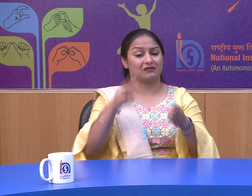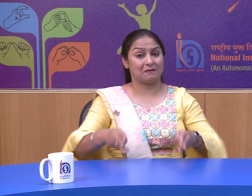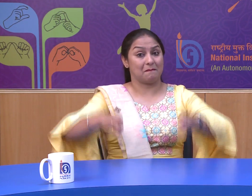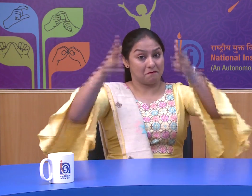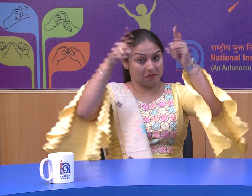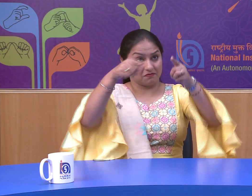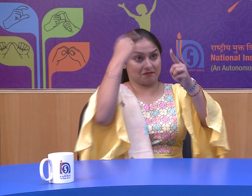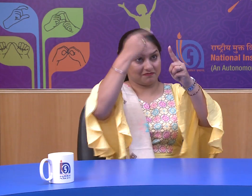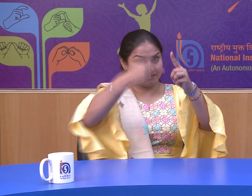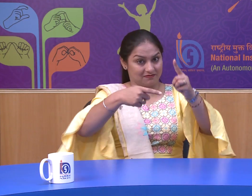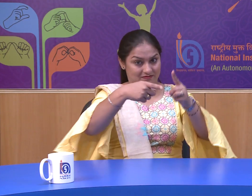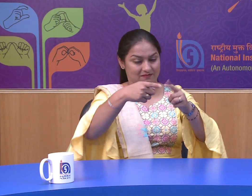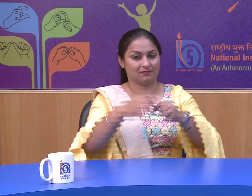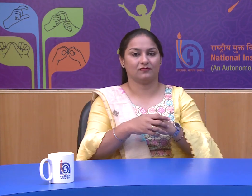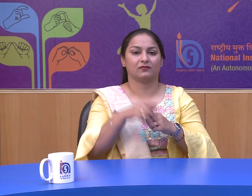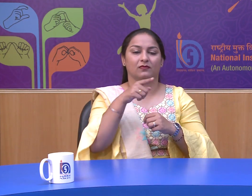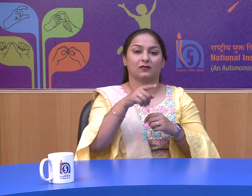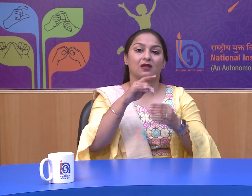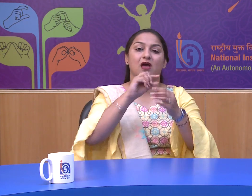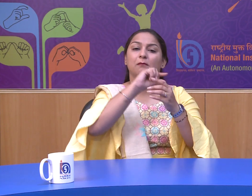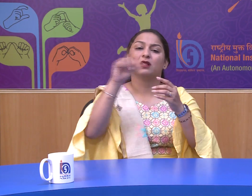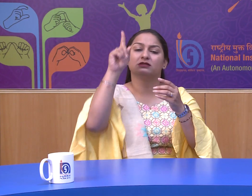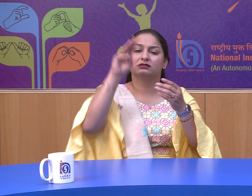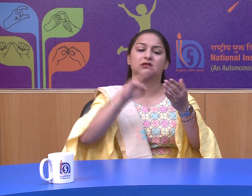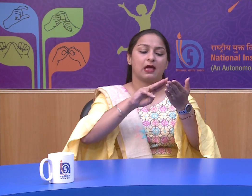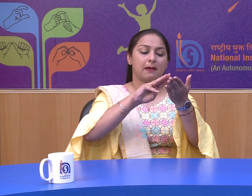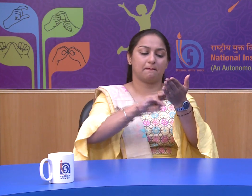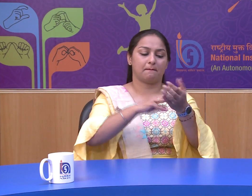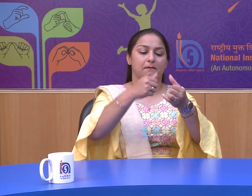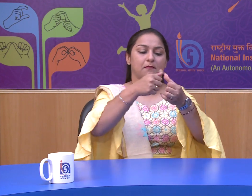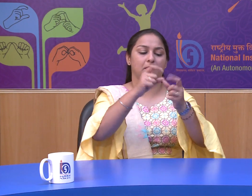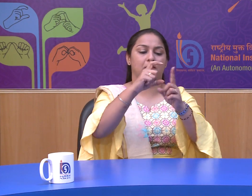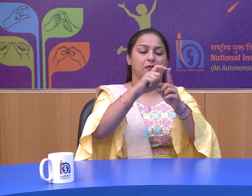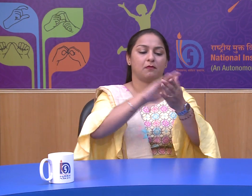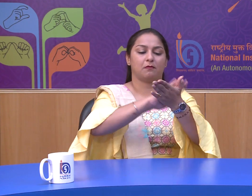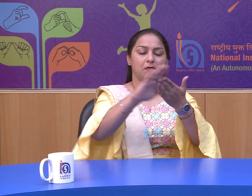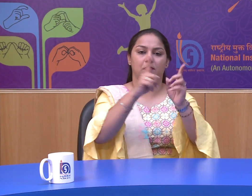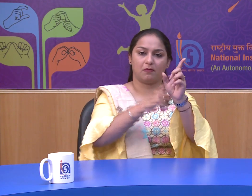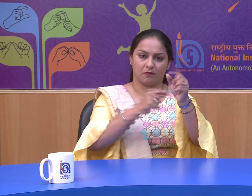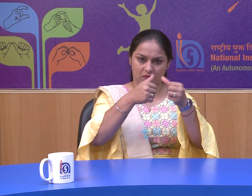inscription in Madhya Pradesh, who is also called